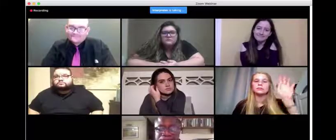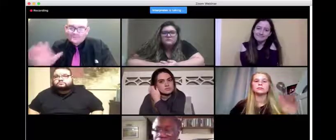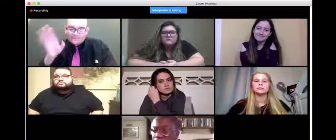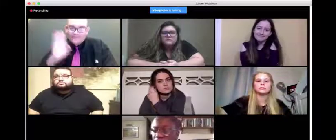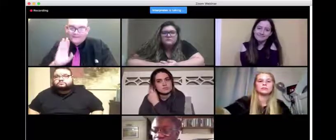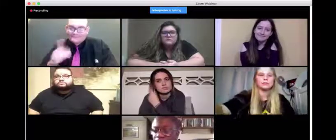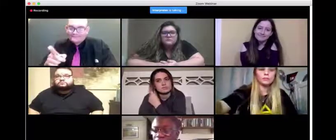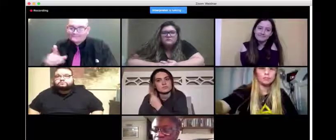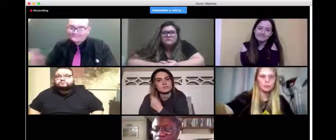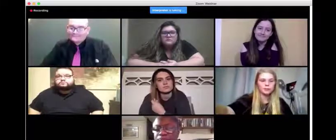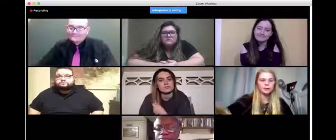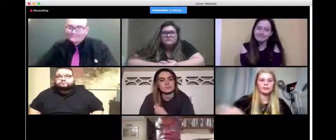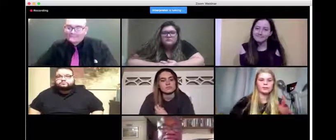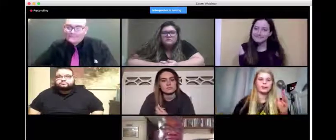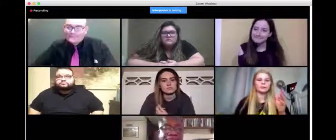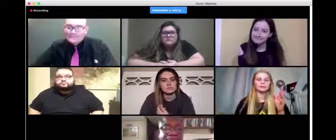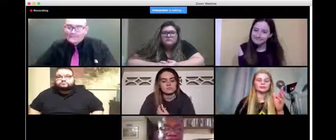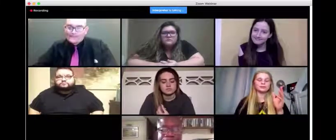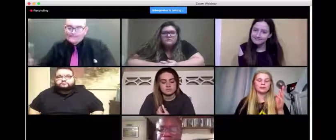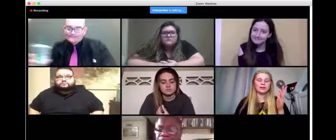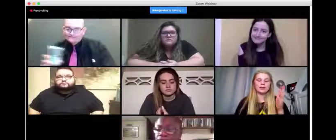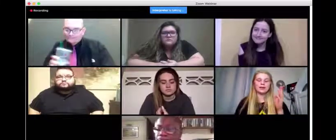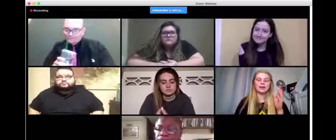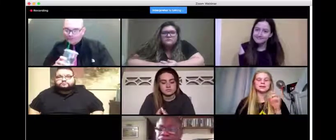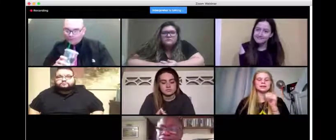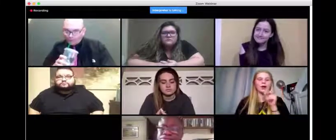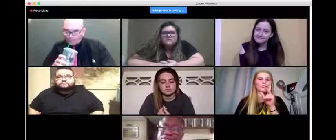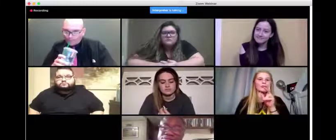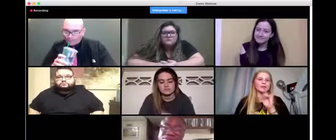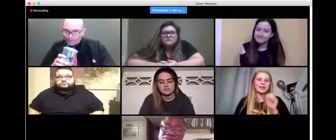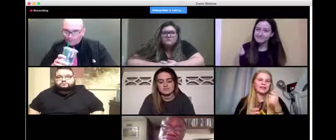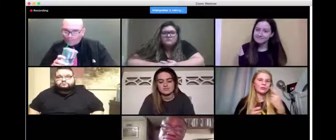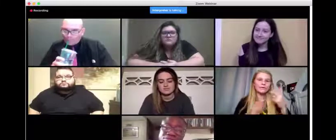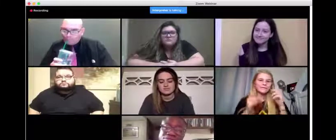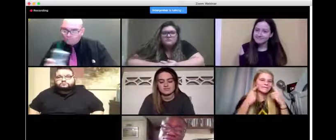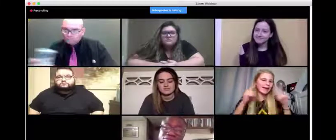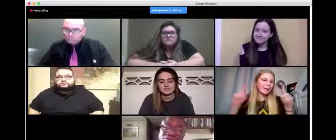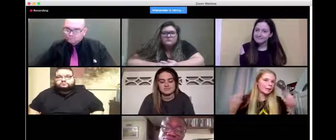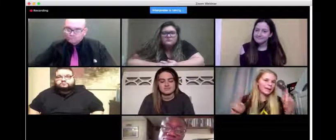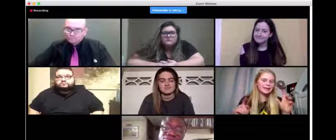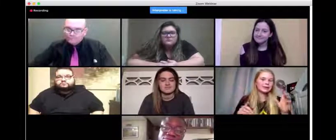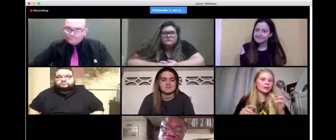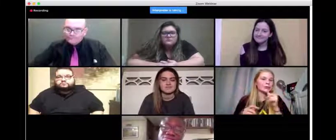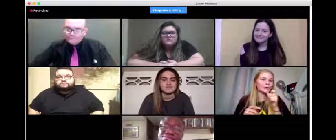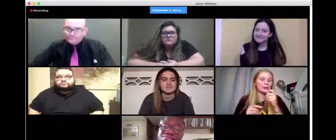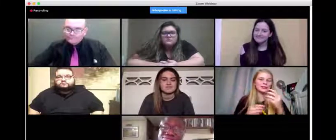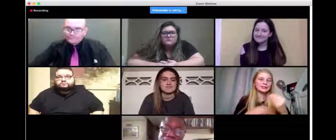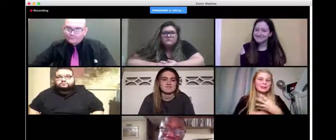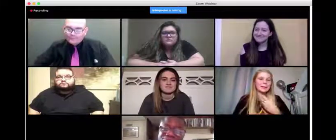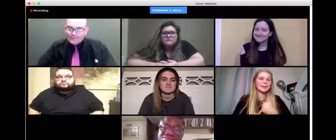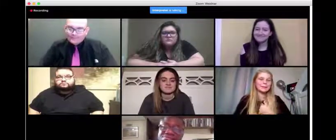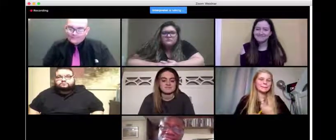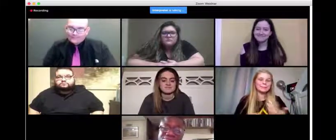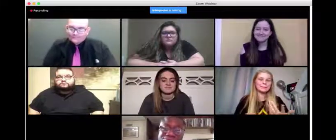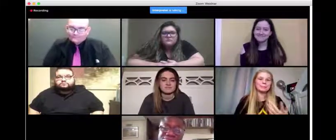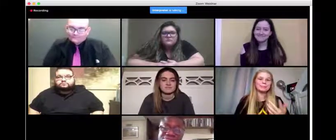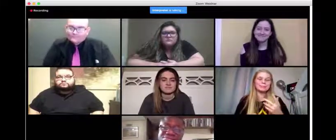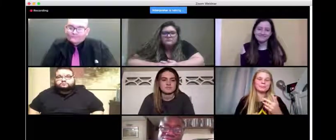I don't really have anyone famous who influenced me exactly, but probably my boyfriend Luke.